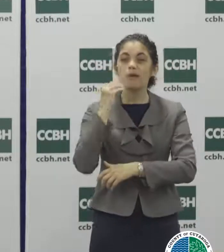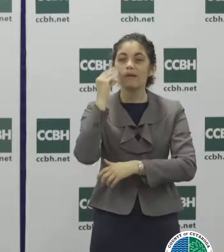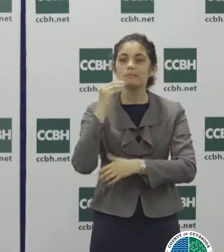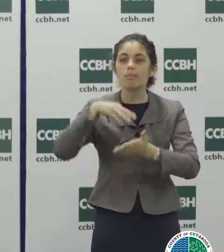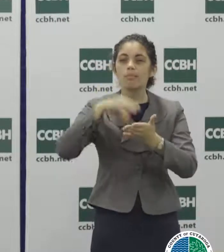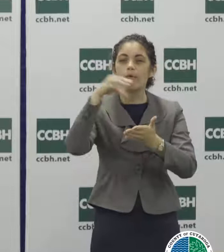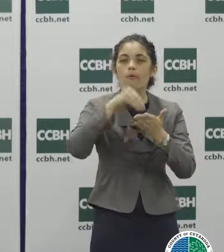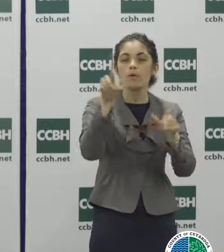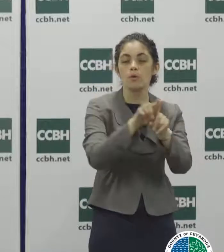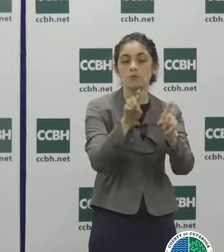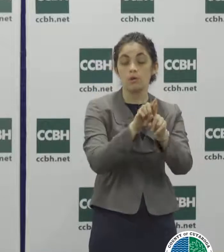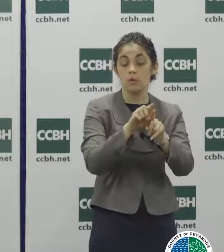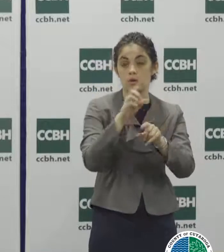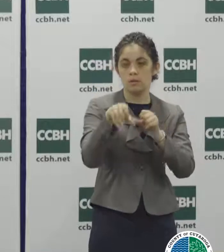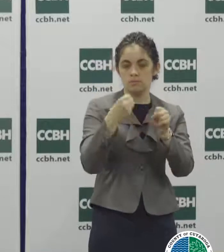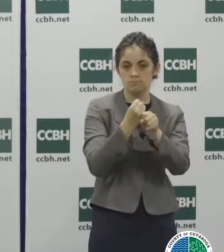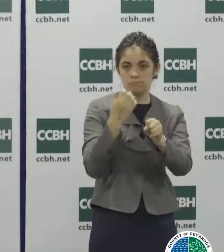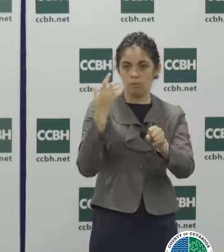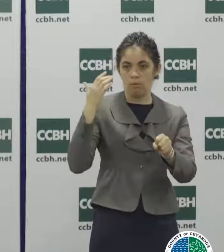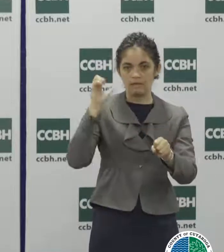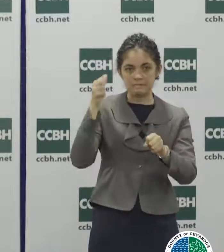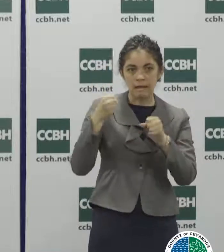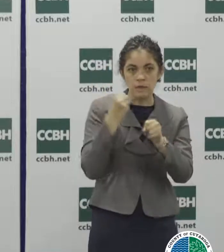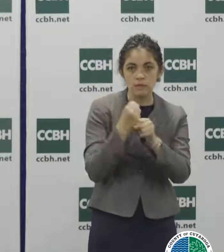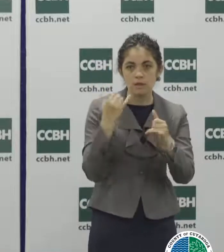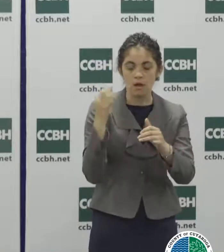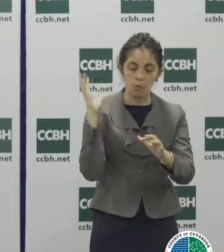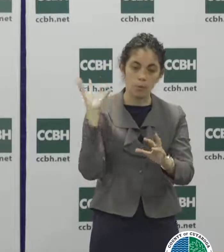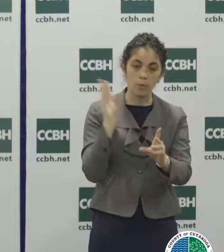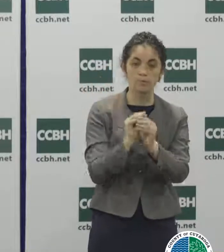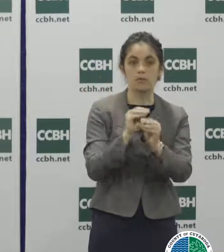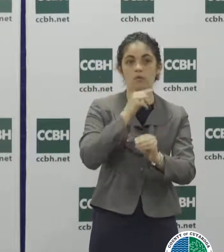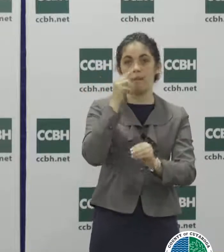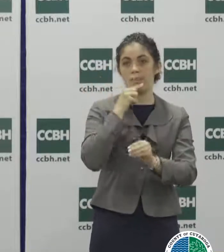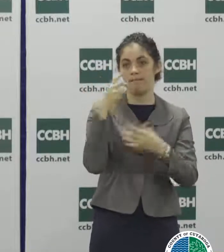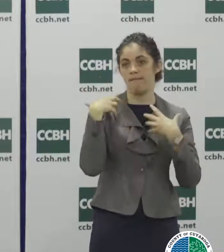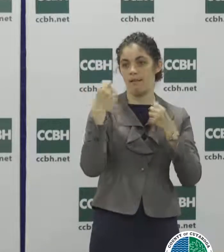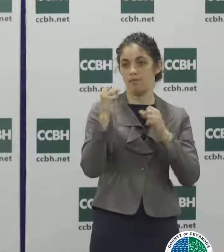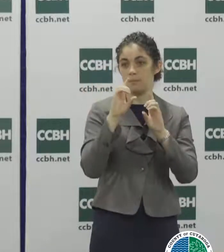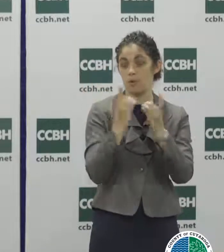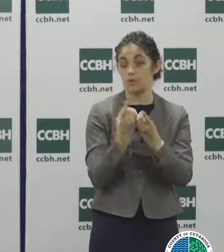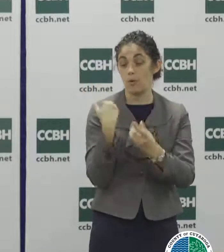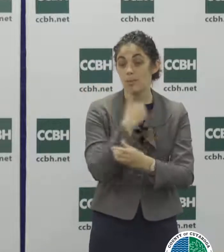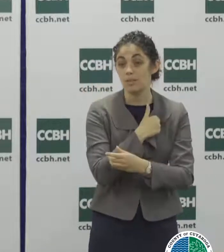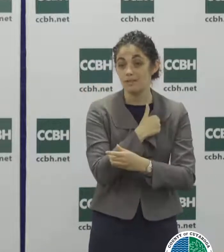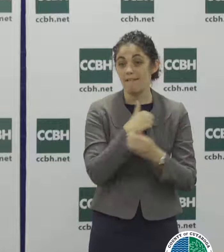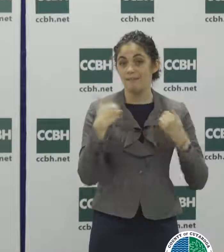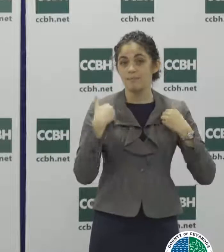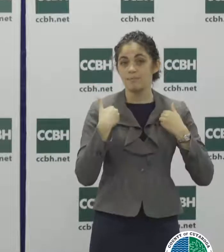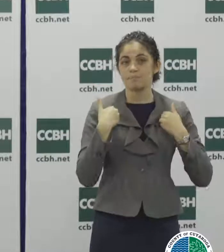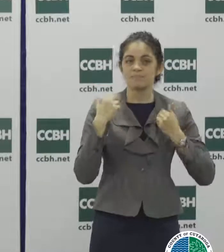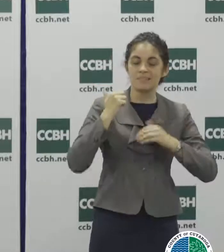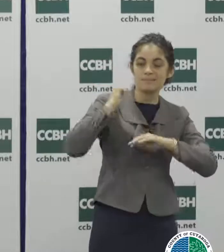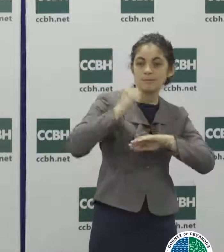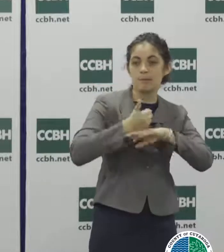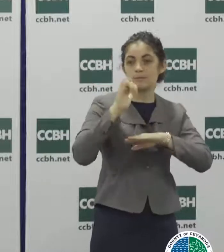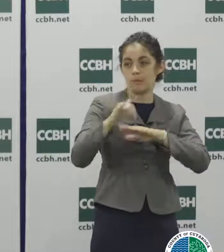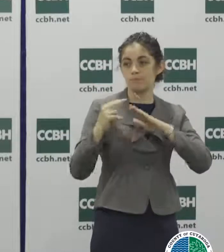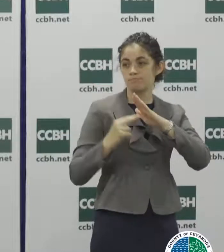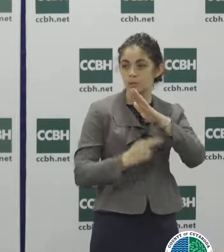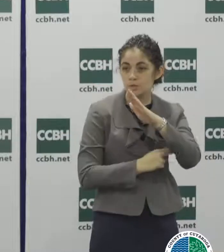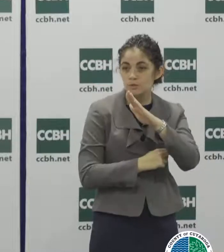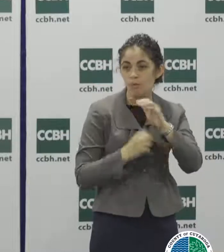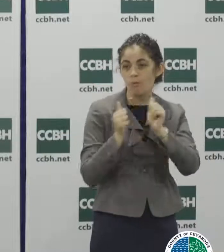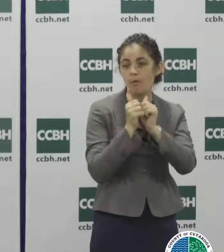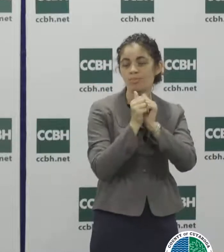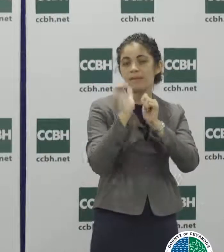and that really goes back almost 10 years now, at the health departments. And so we were able to build that bridge between medicine